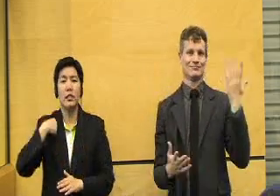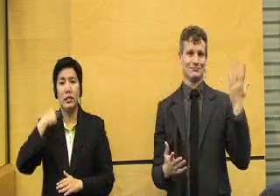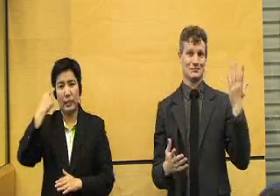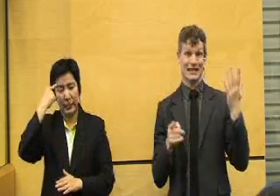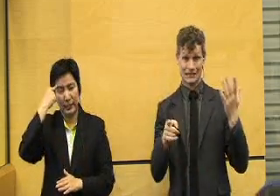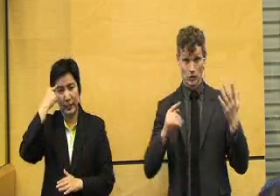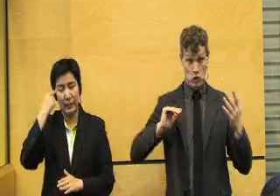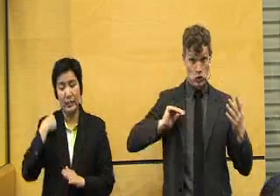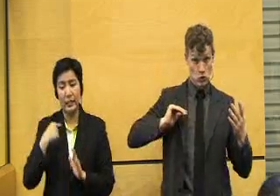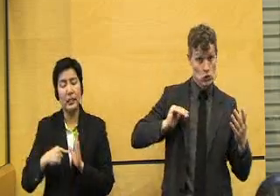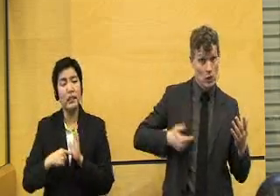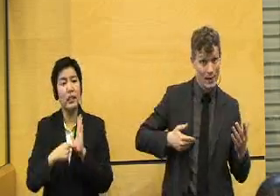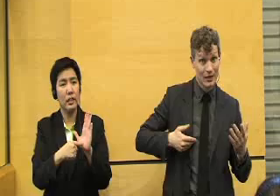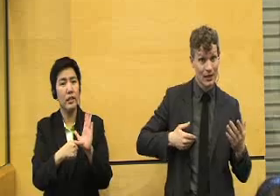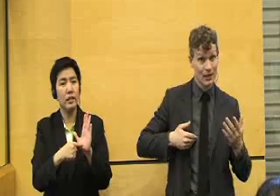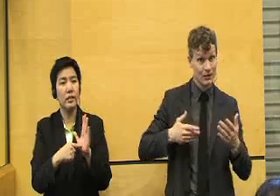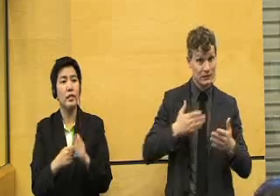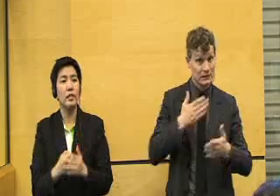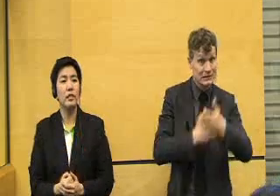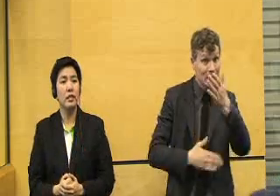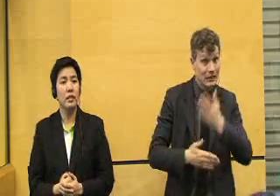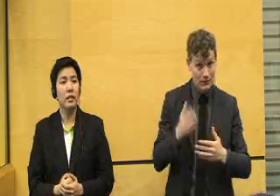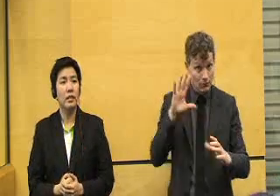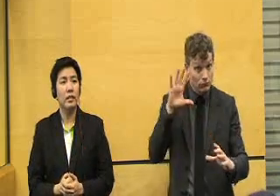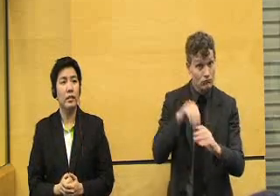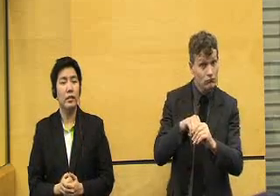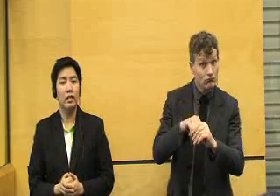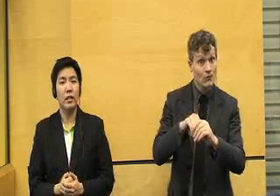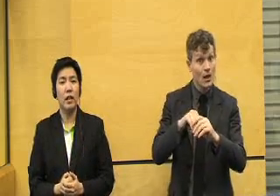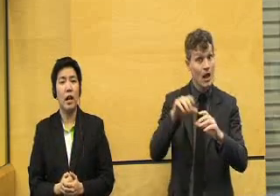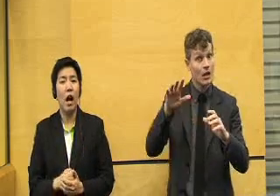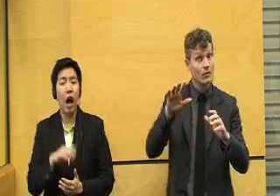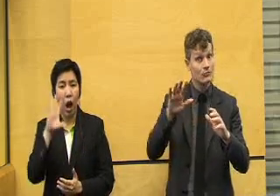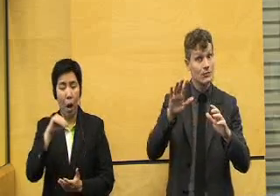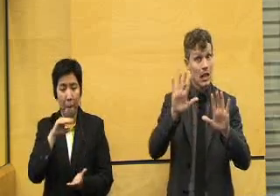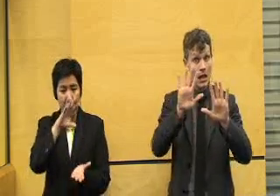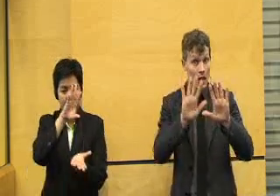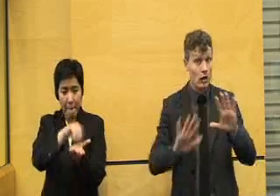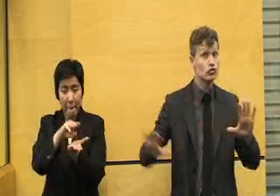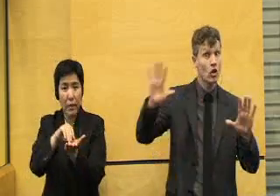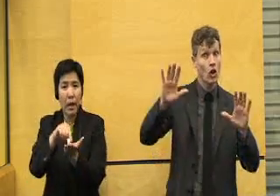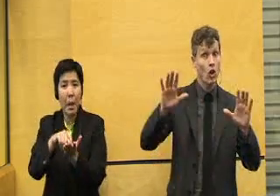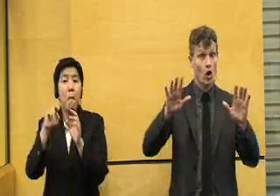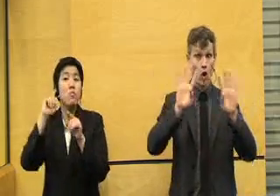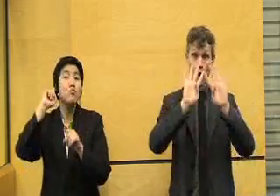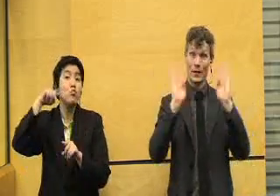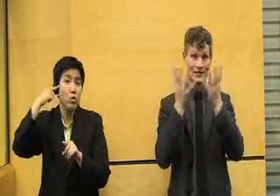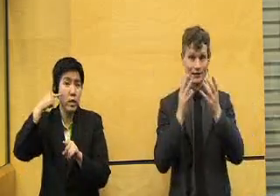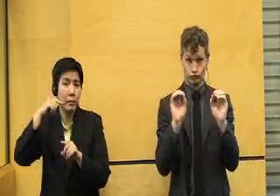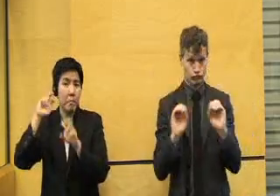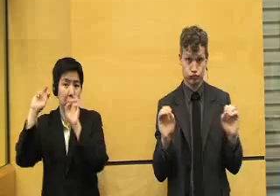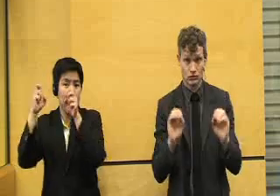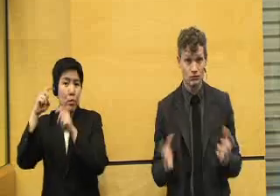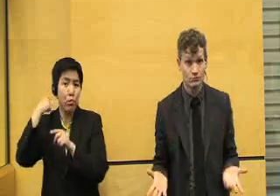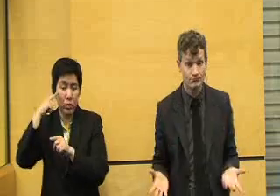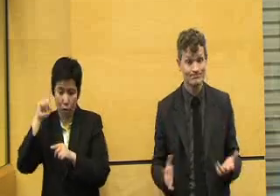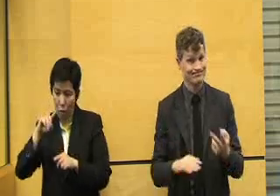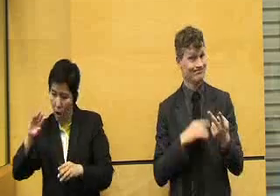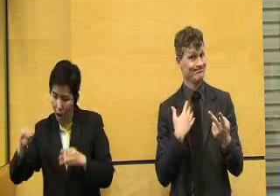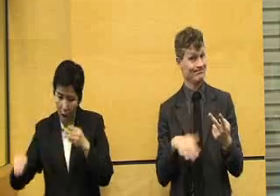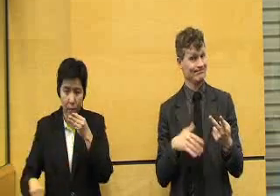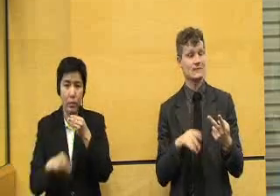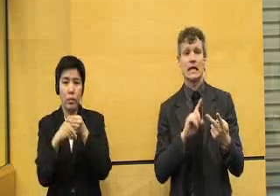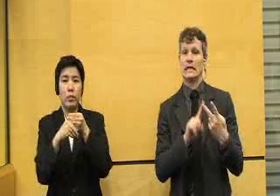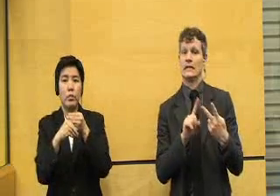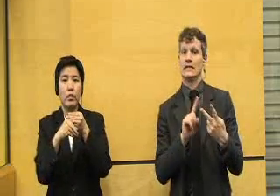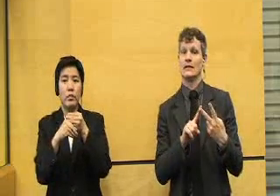in the National Committee for Empowerment of Persons with Disabilities. Second, limited power being granted